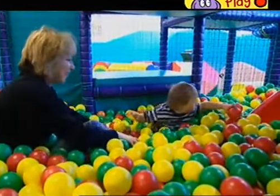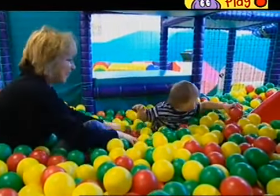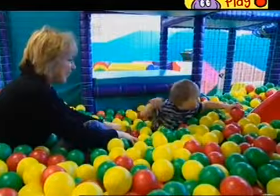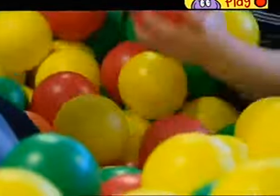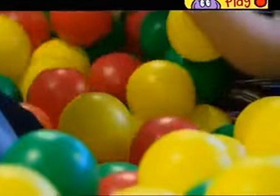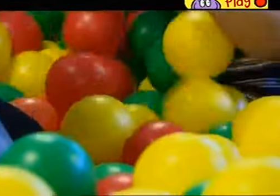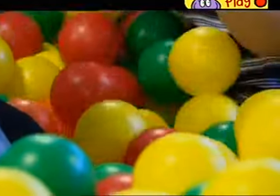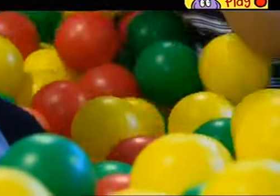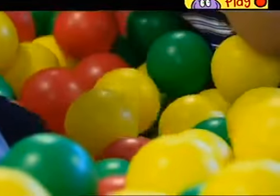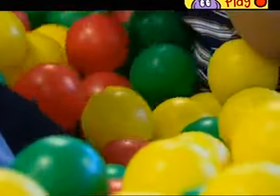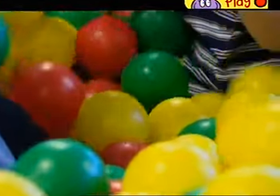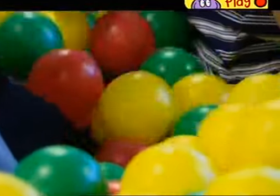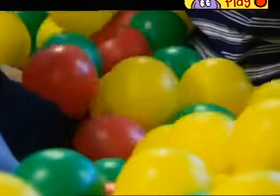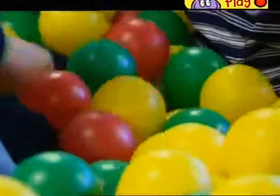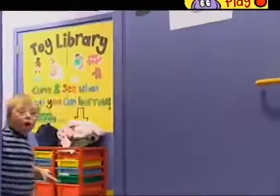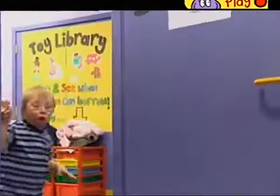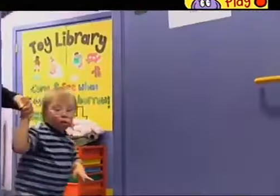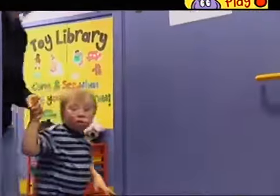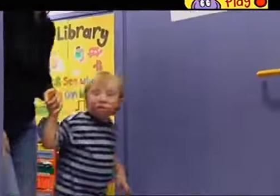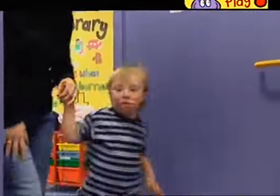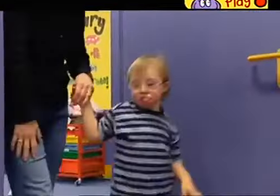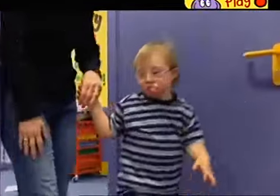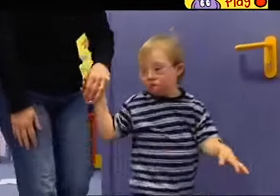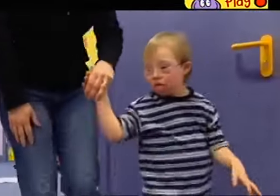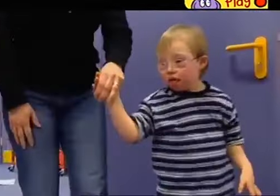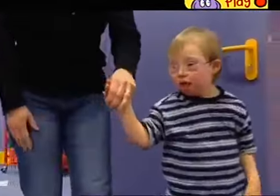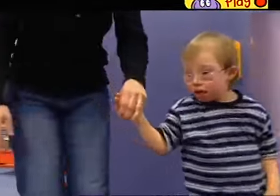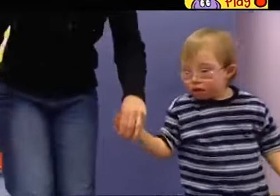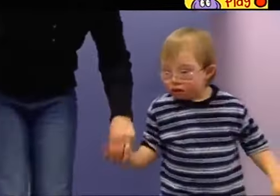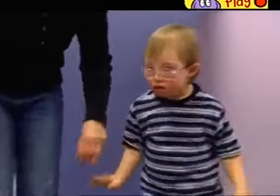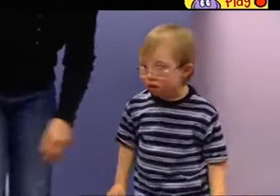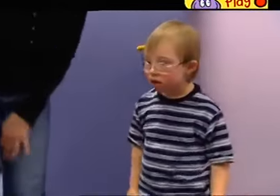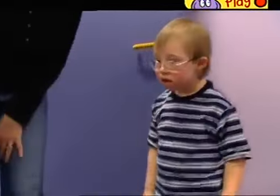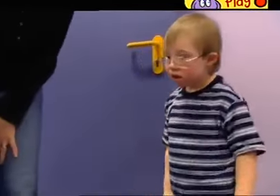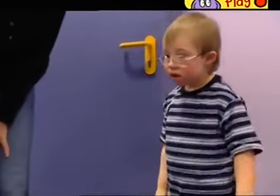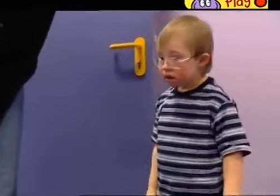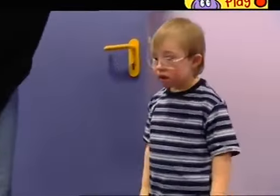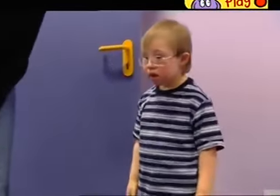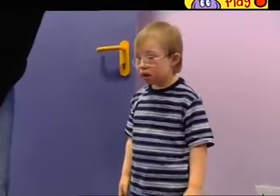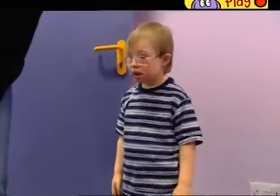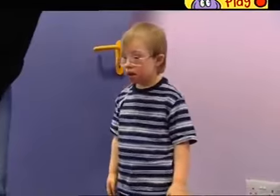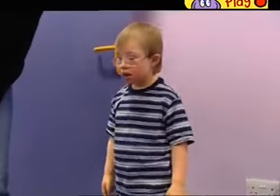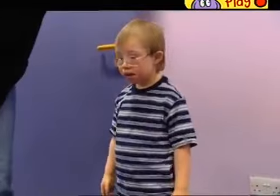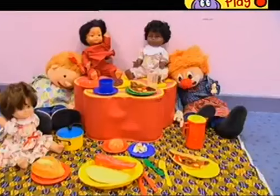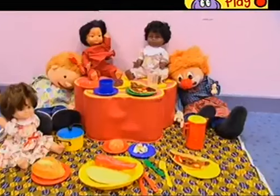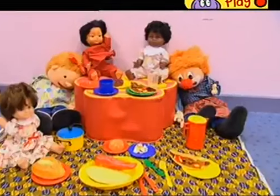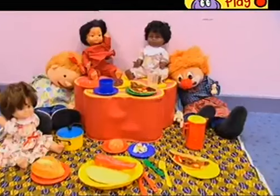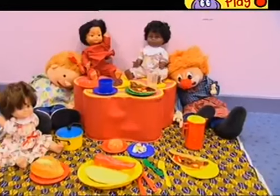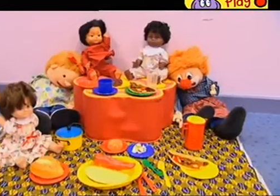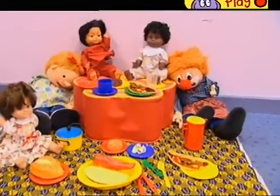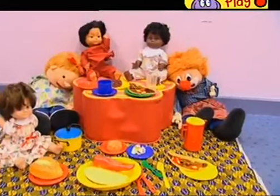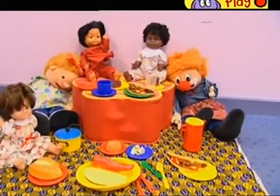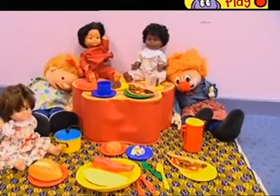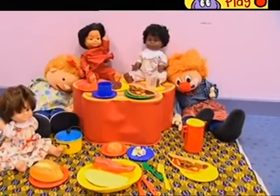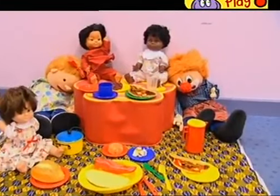I wonder where John will go next. A playroom where there are lots of toys. Dolls having a tea